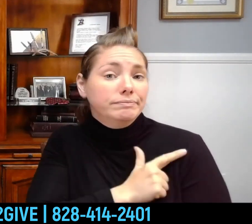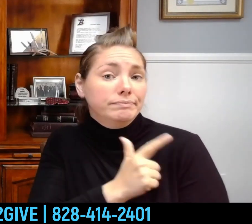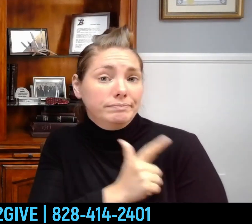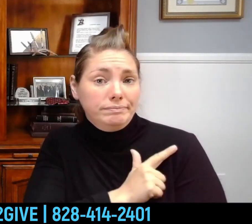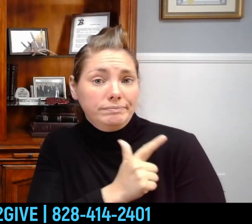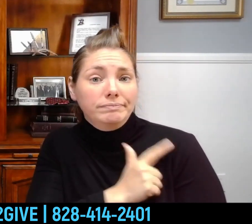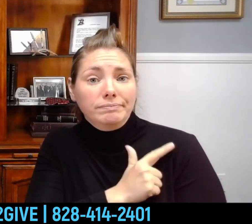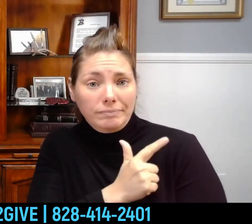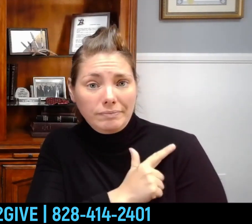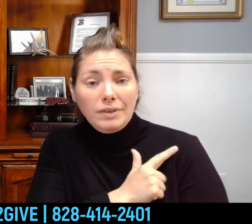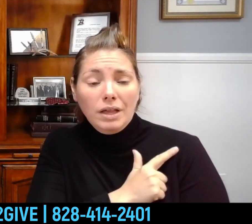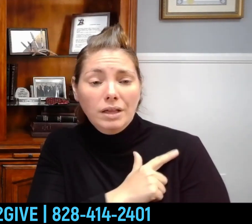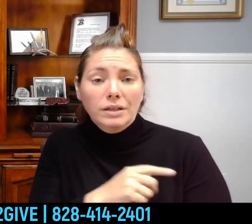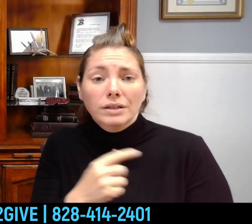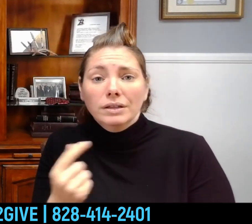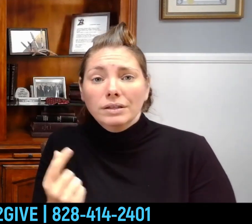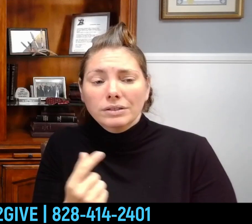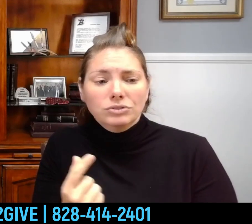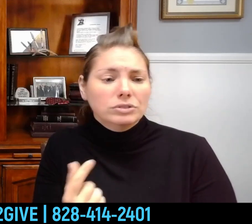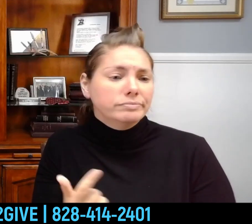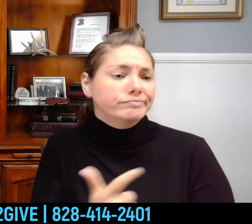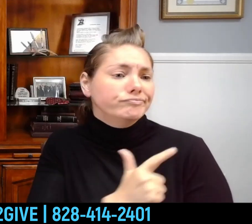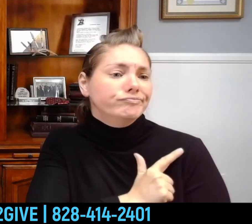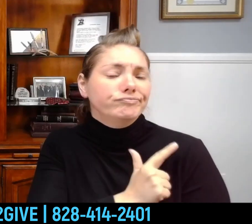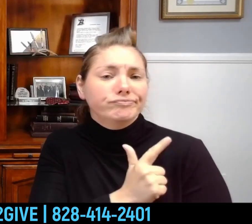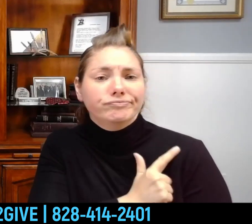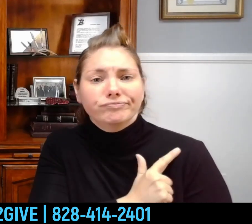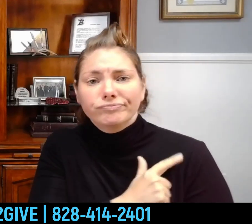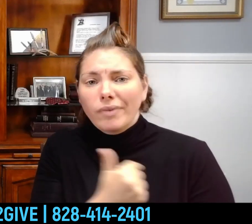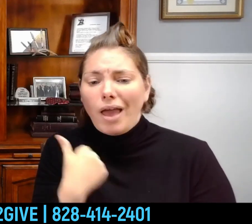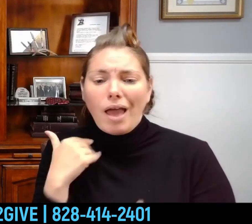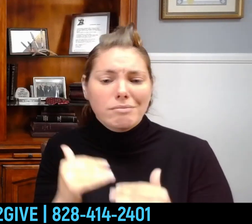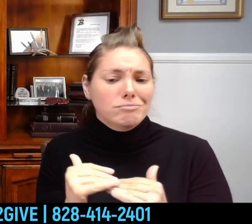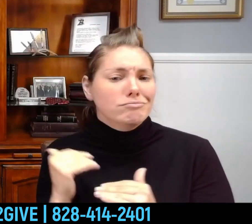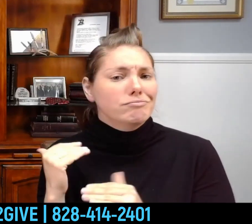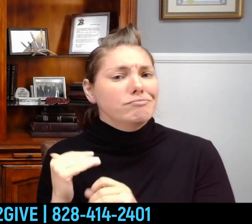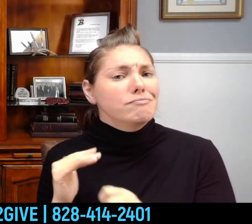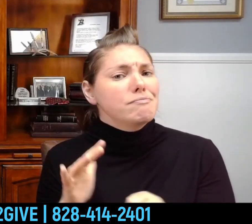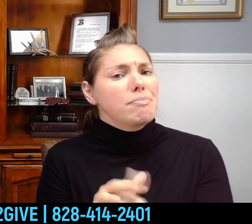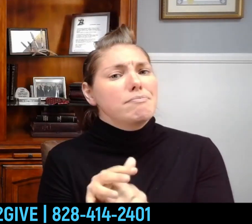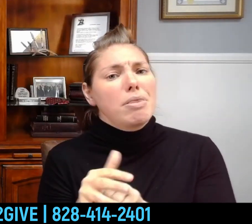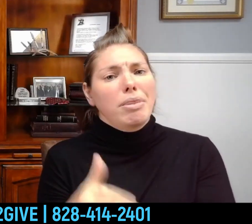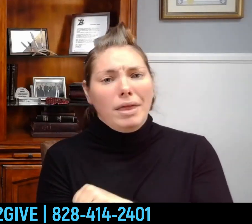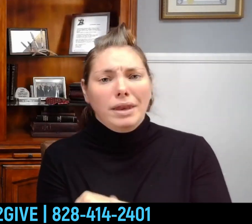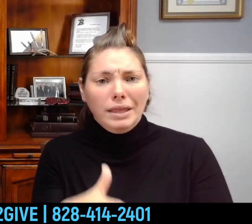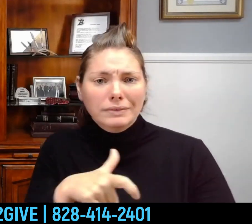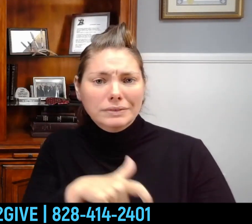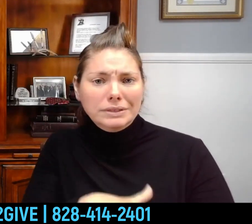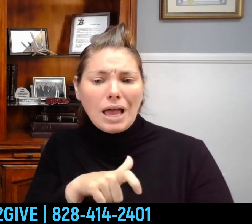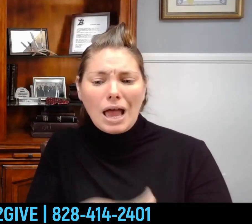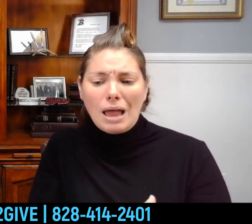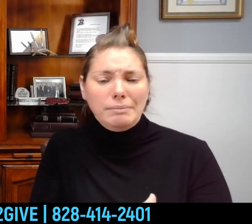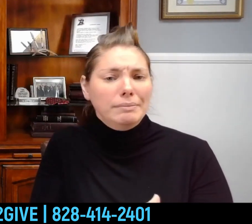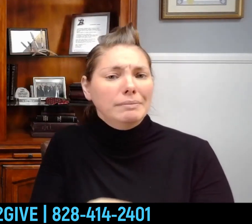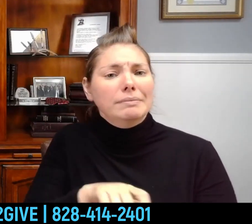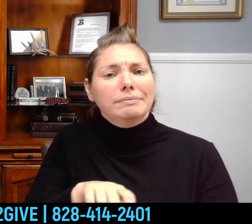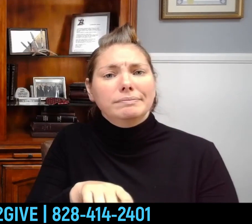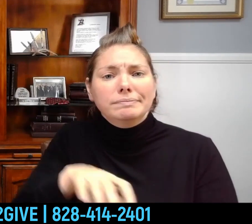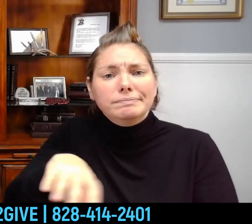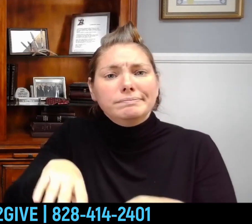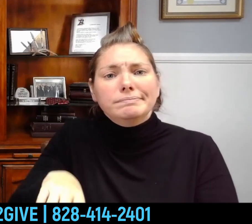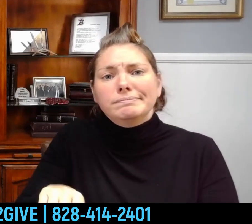laziness. They were slack-handed. They had plenty of time, extra time.